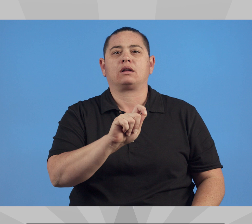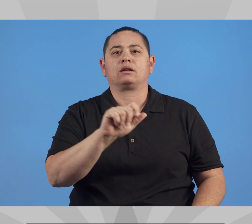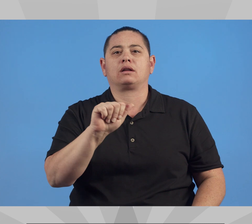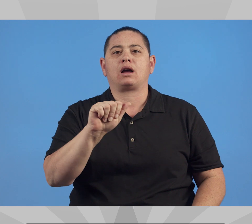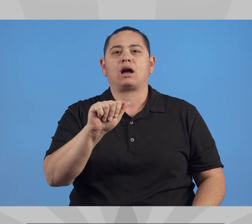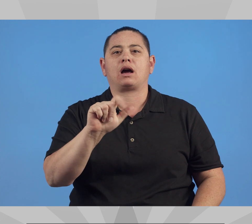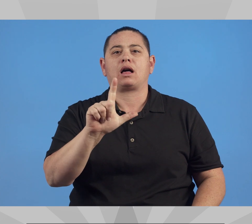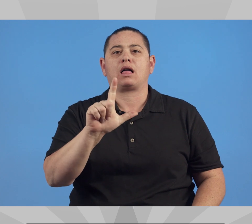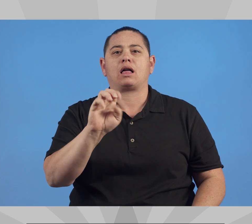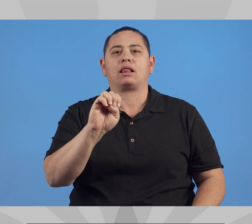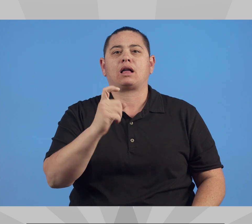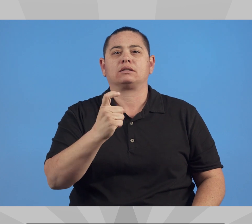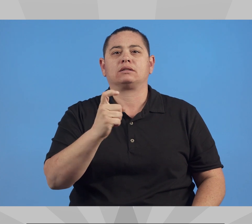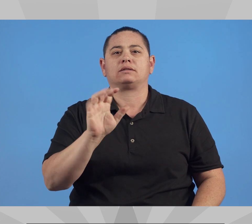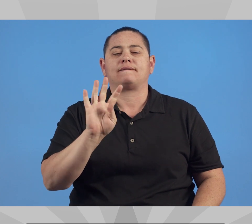Website,